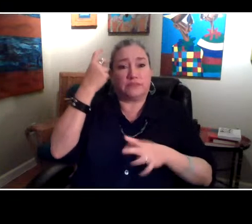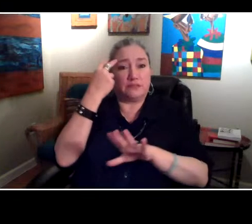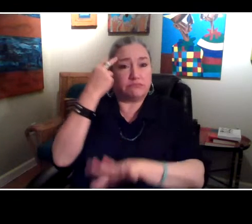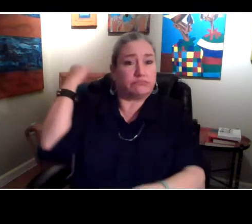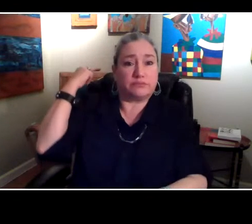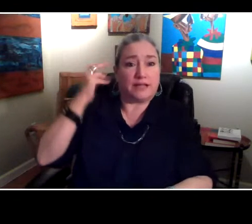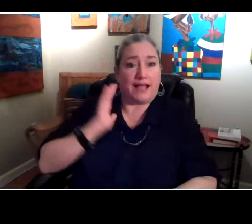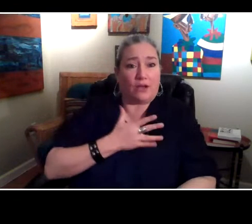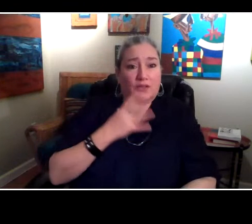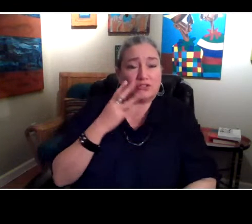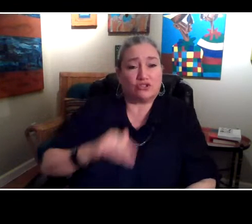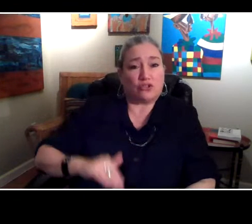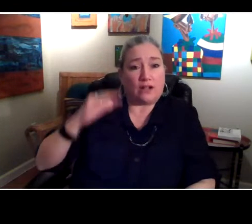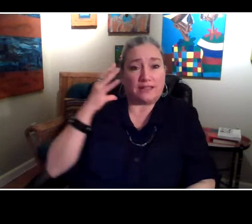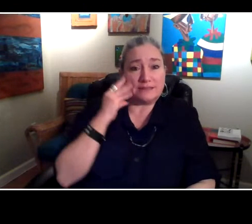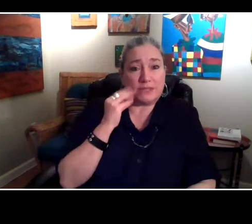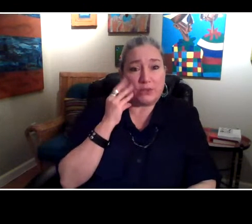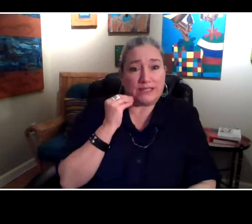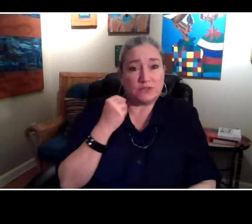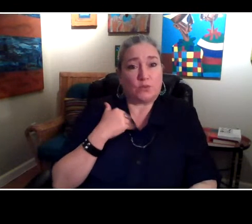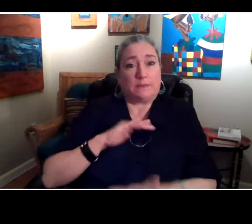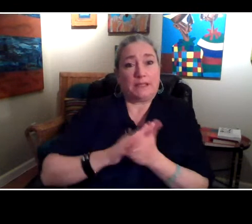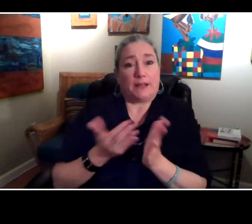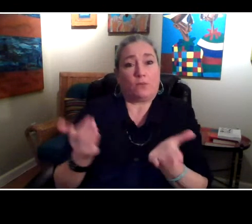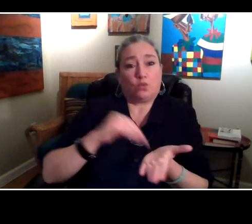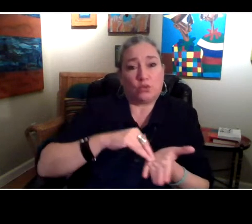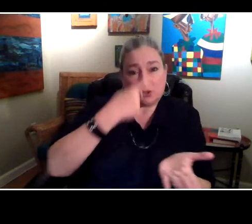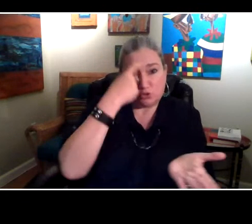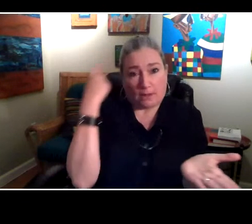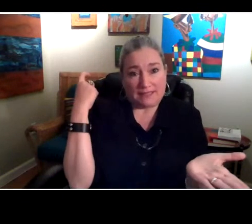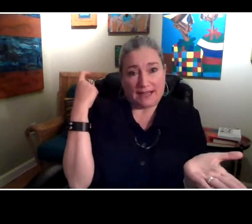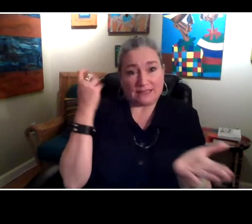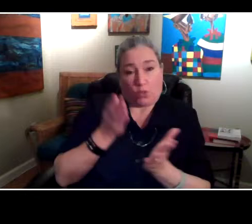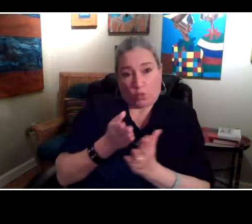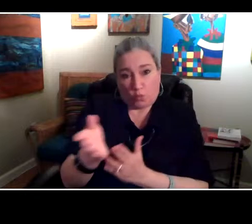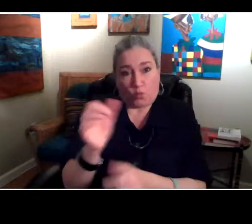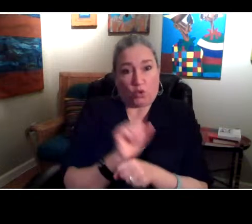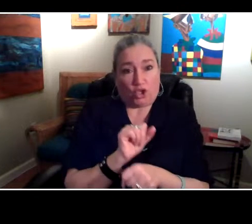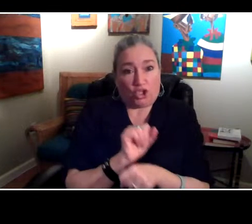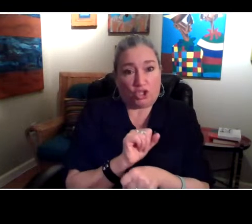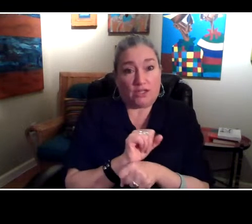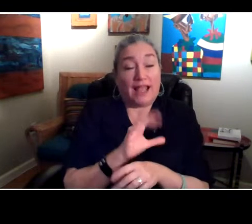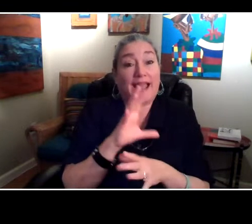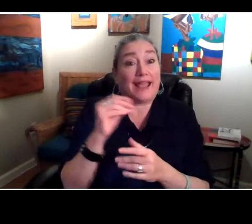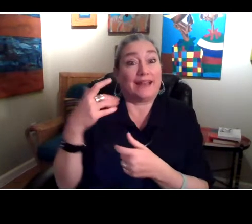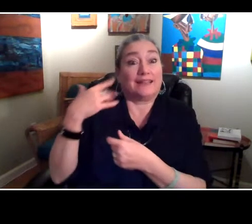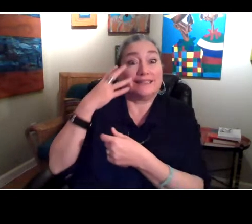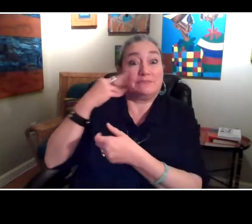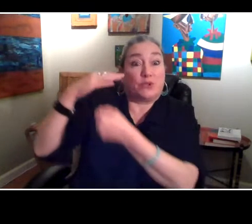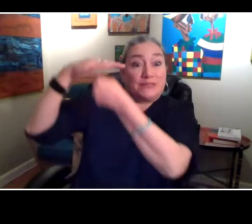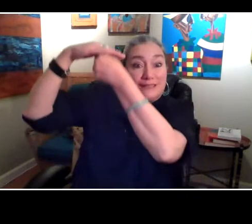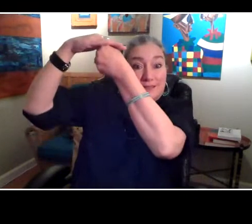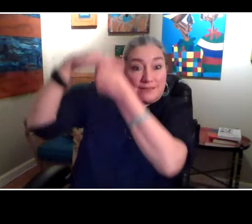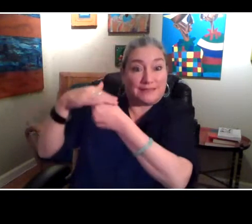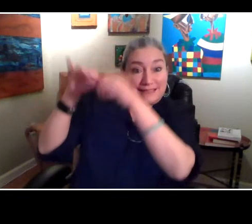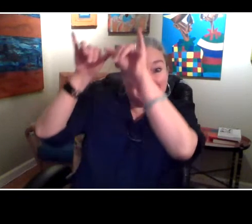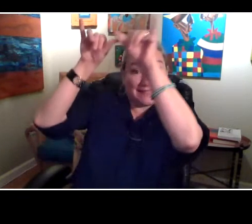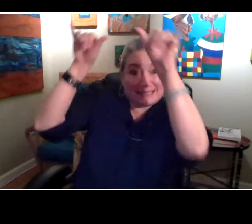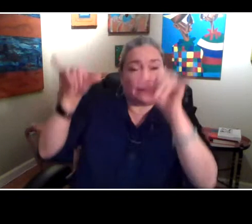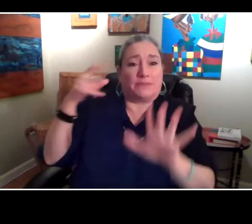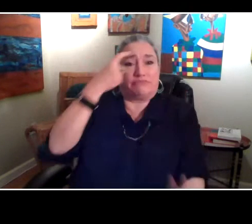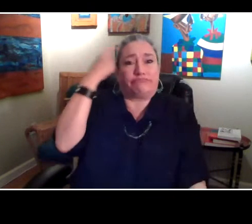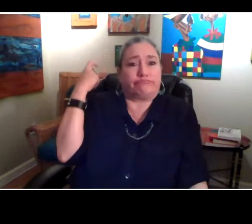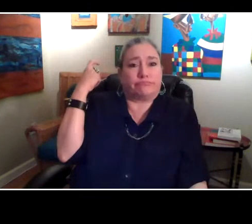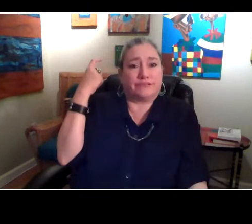we interact with deaf children who are going through the same thing, that we're re-traumatized, that we're pulled back into our original experience